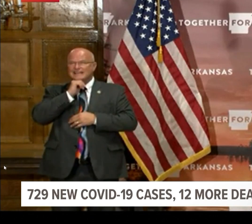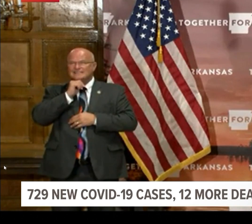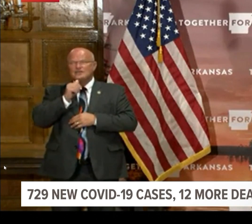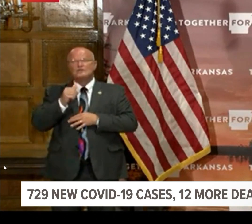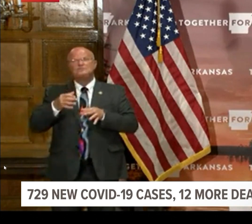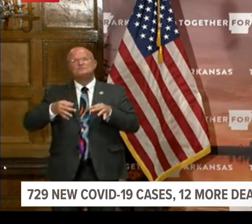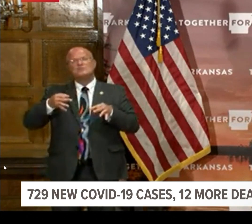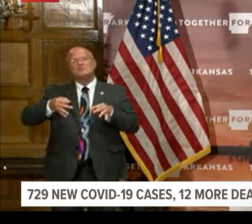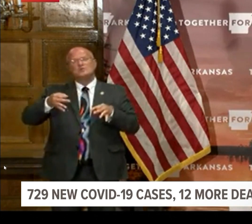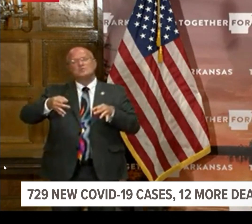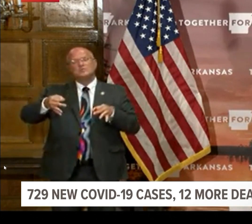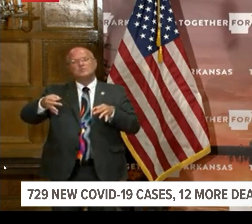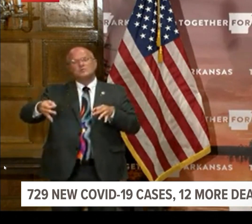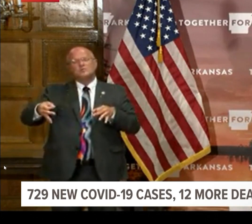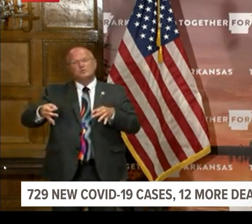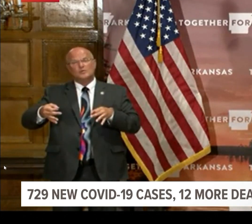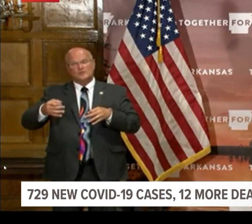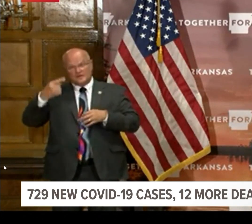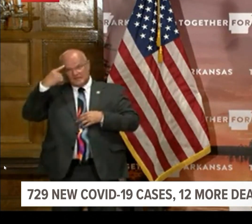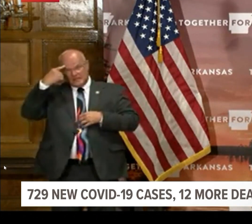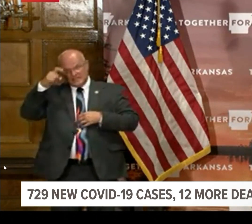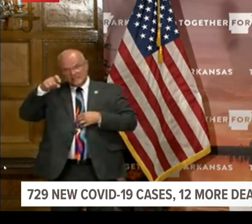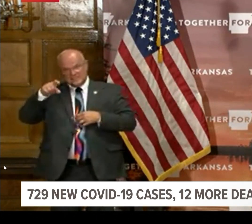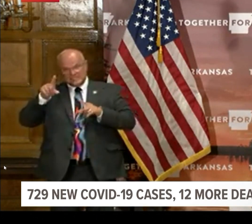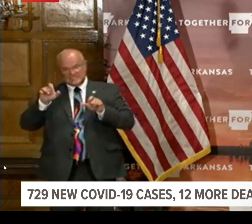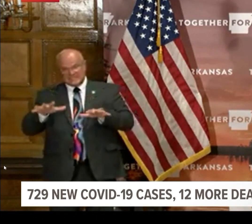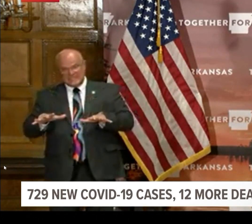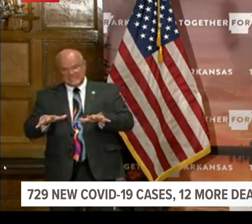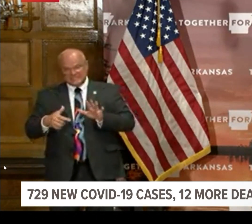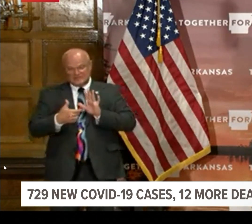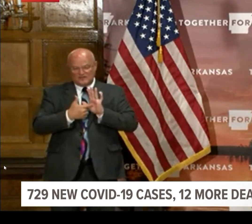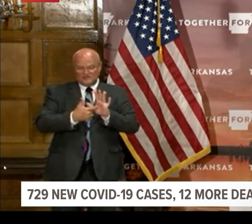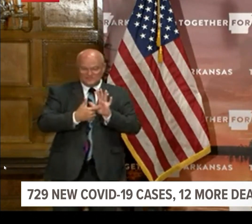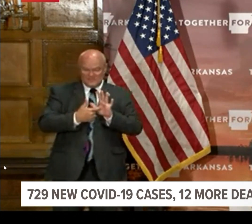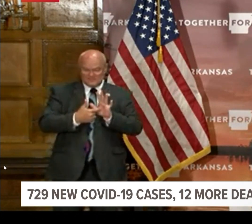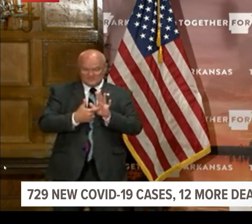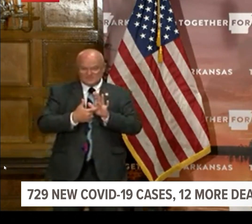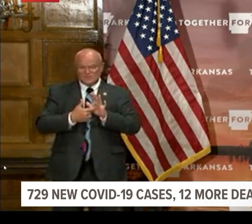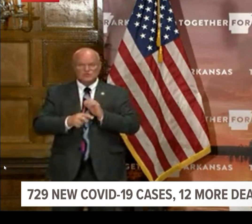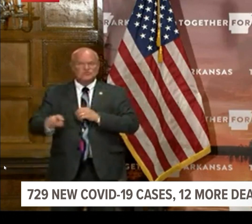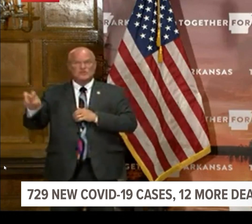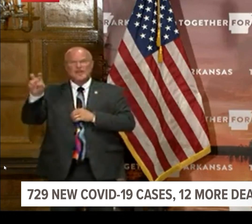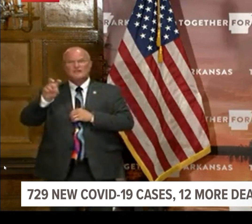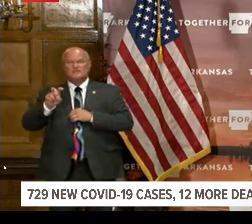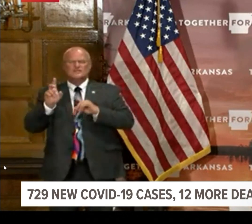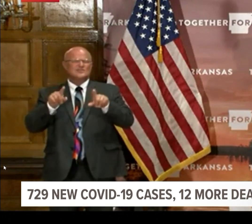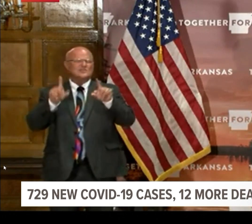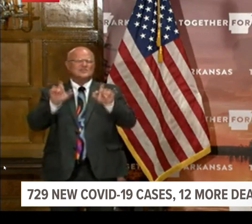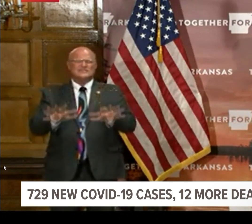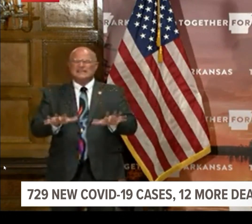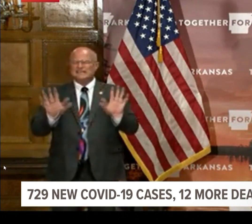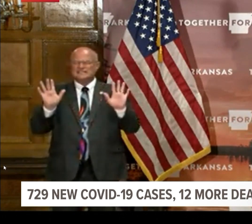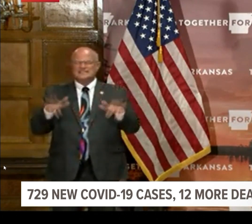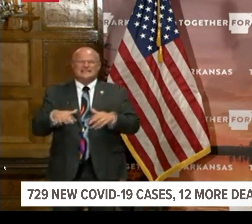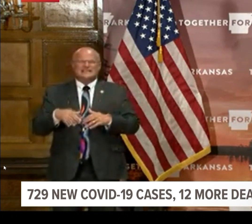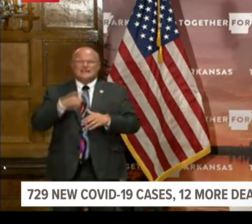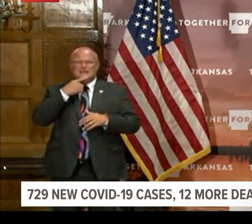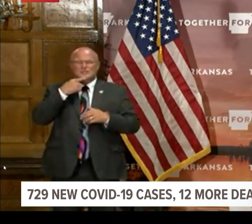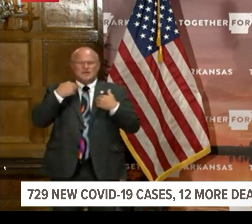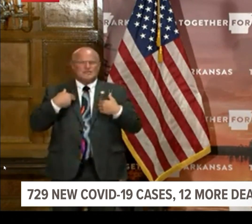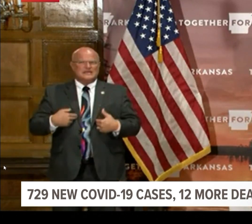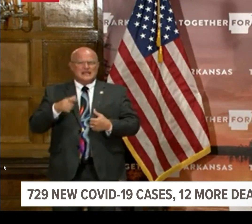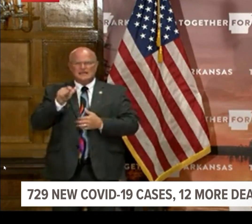get a test. That's an important part of it. If you have symptoms or if you've traveled, go get a test. And you can go to our public health